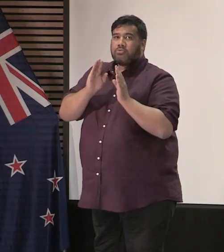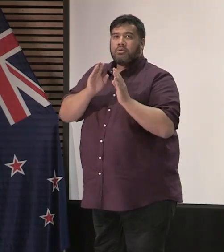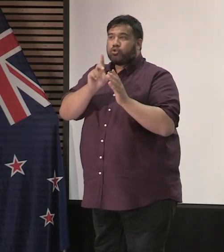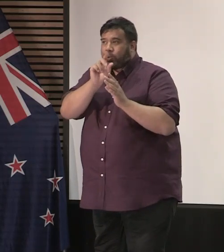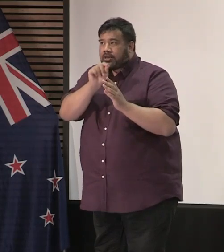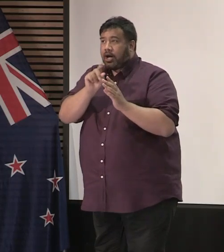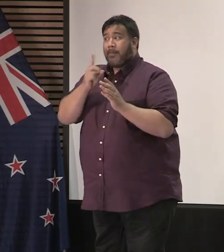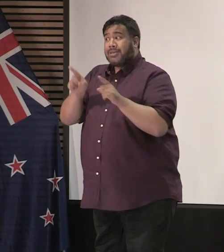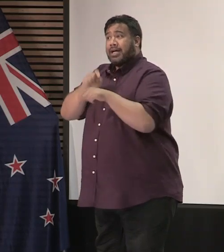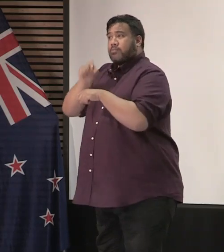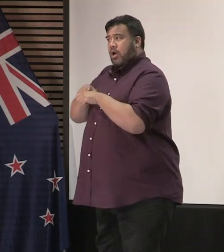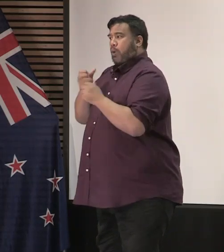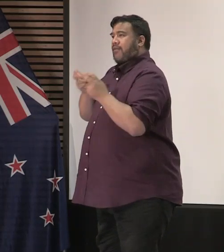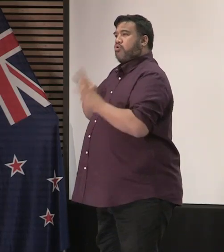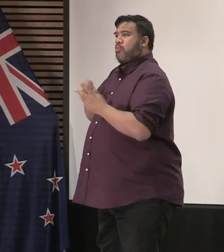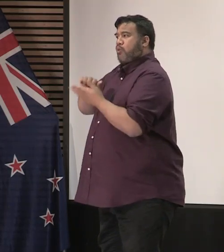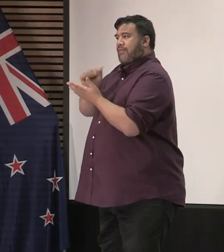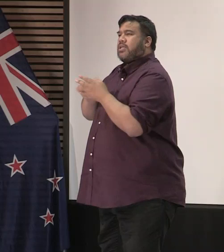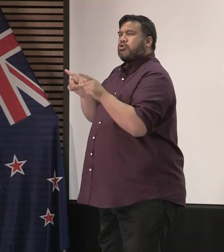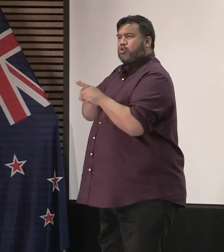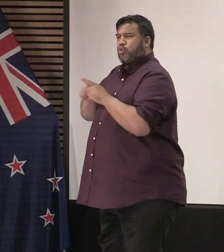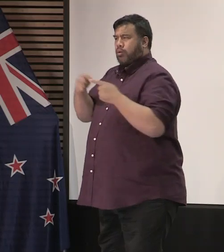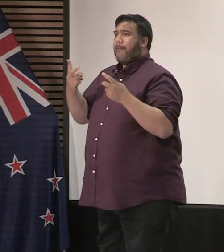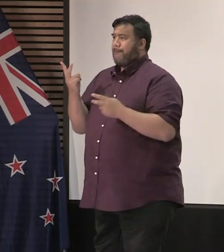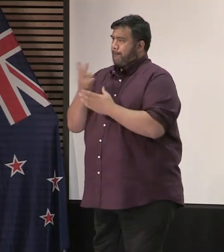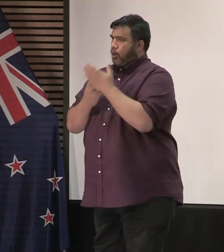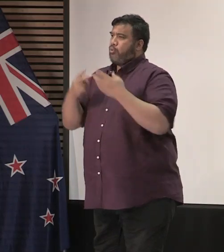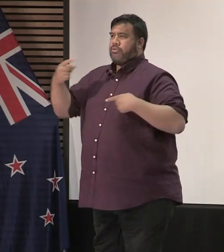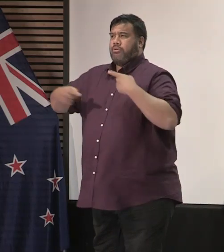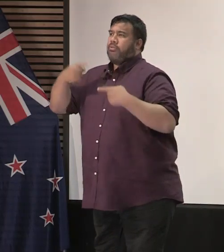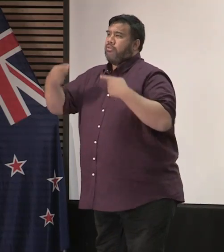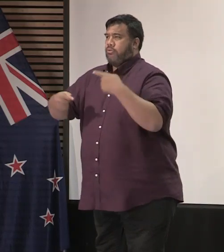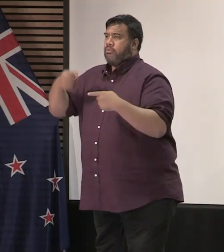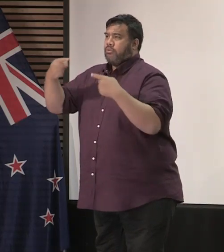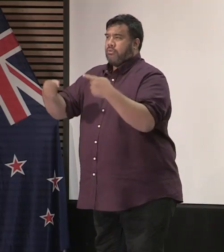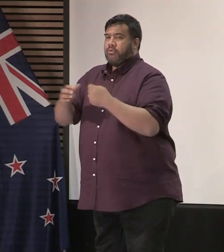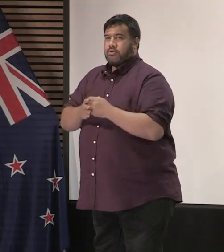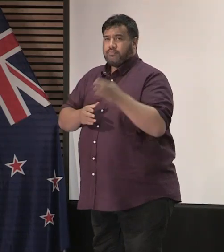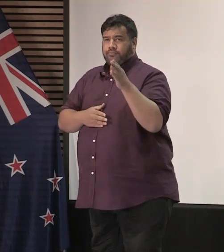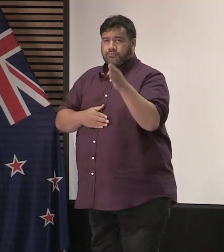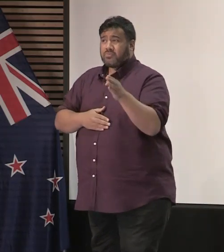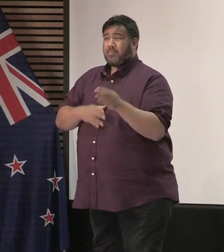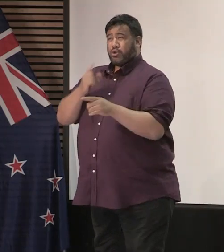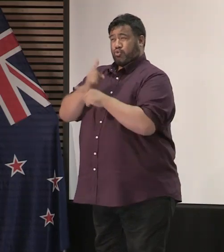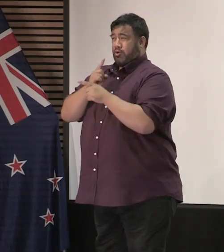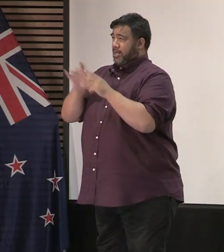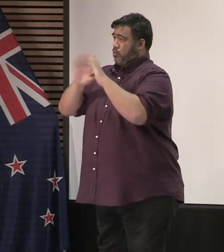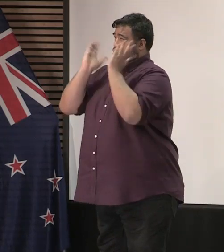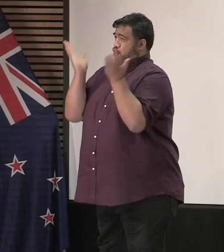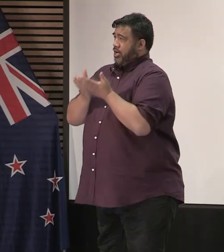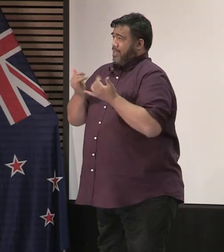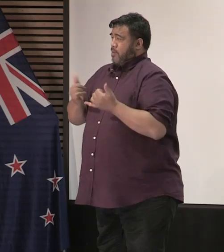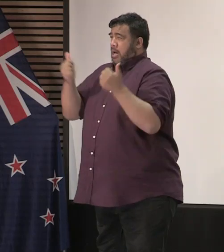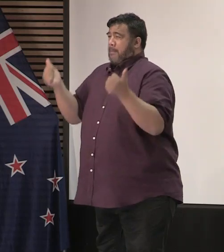those traditional platforms that we've utilised in the past. Promulgation of fake news and misleading information on some of those social